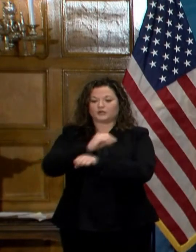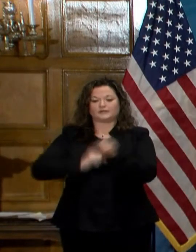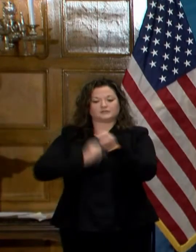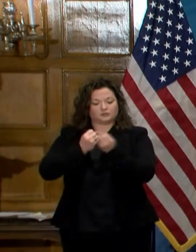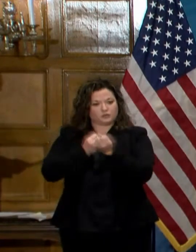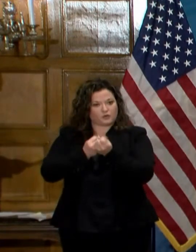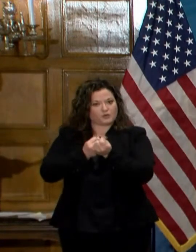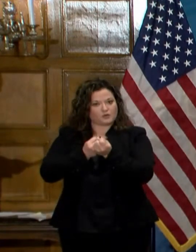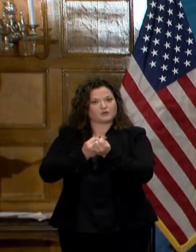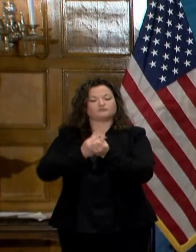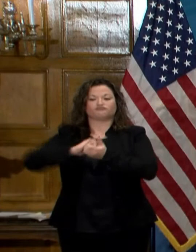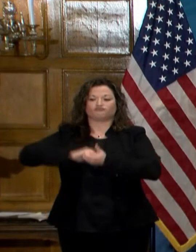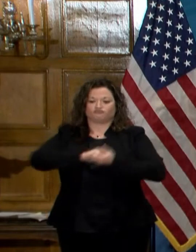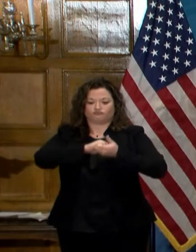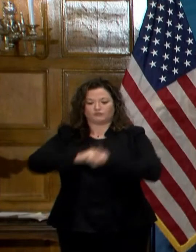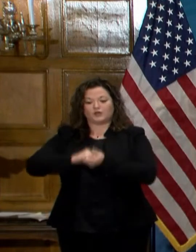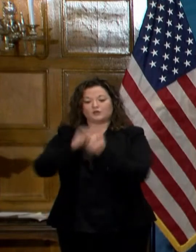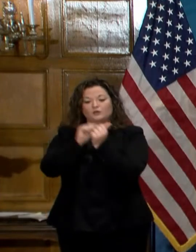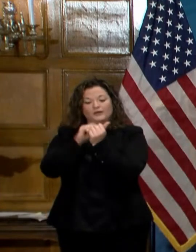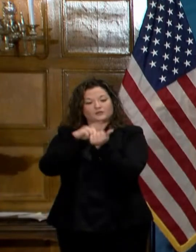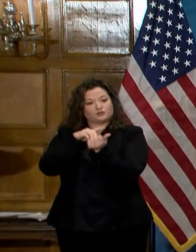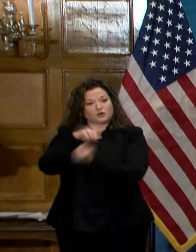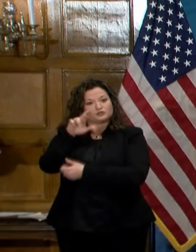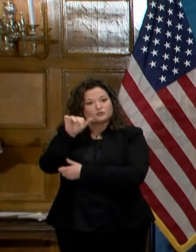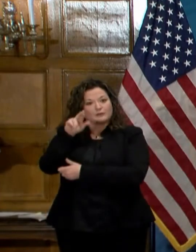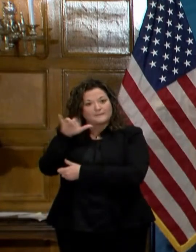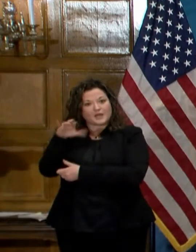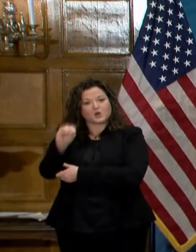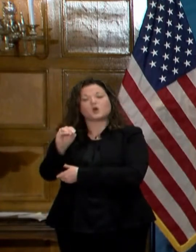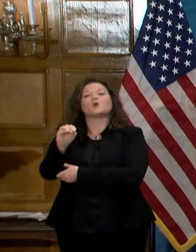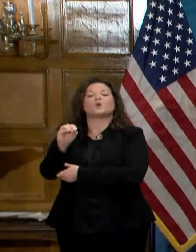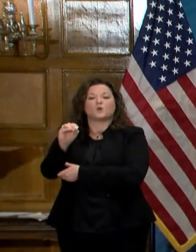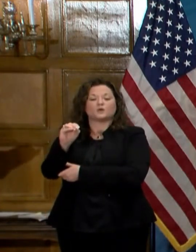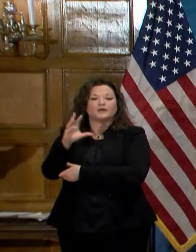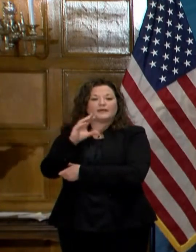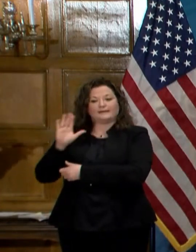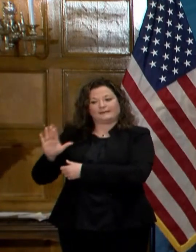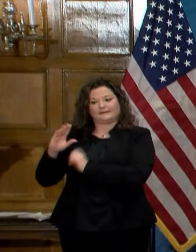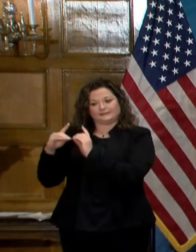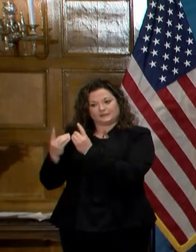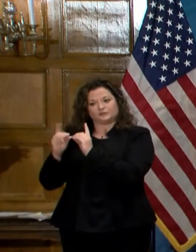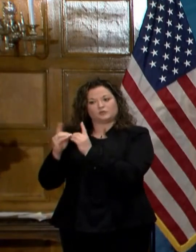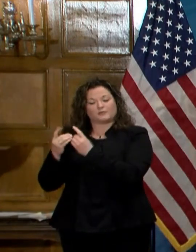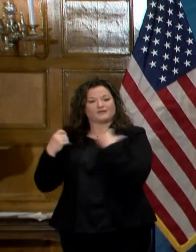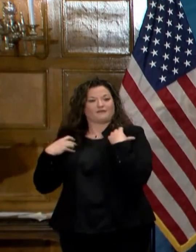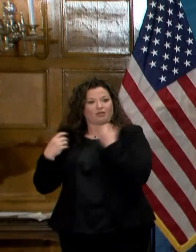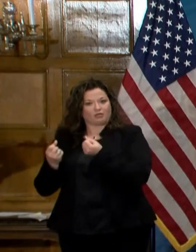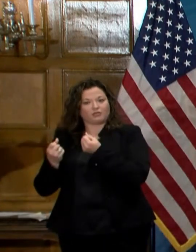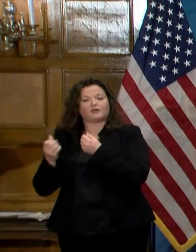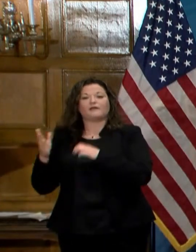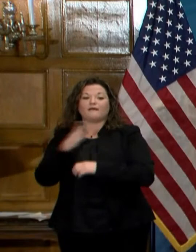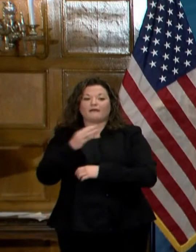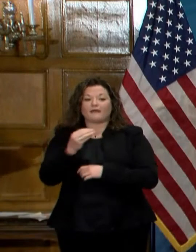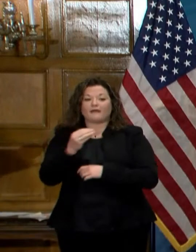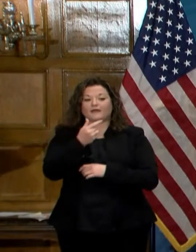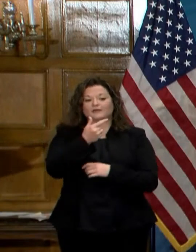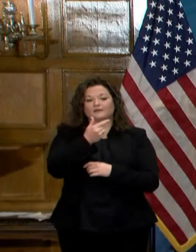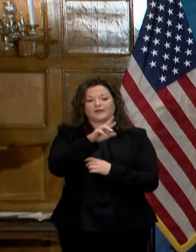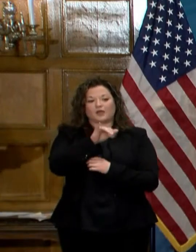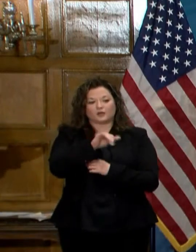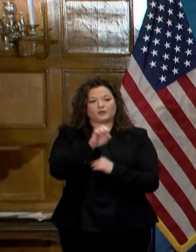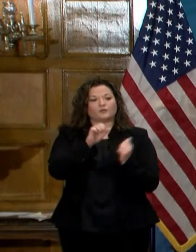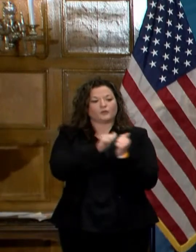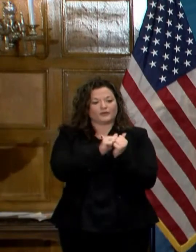with Dr. Romero and his team at the Department of Health, as well as Director A.J. Gary with the Division of